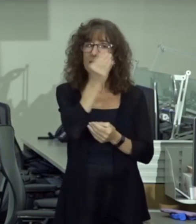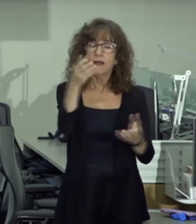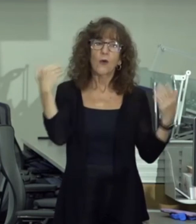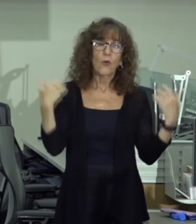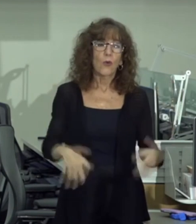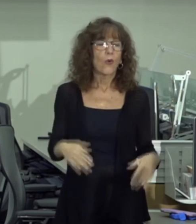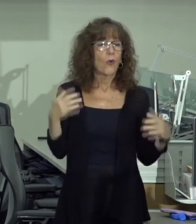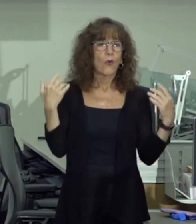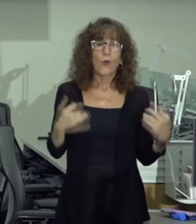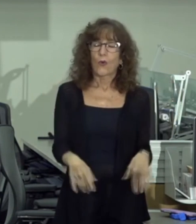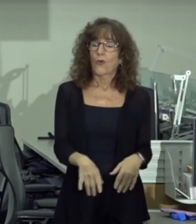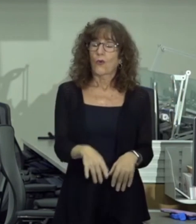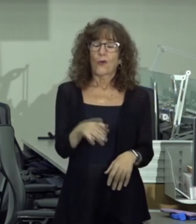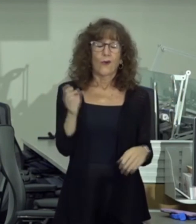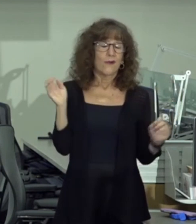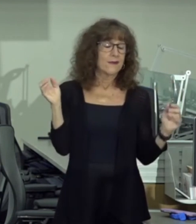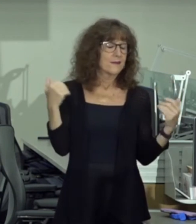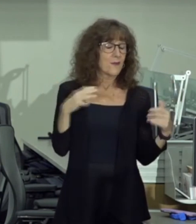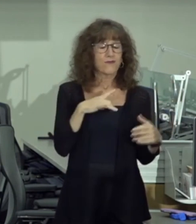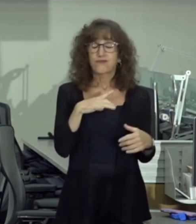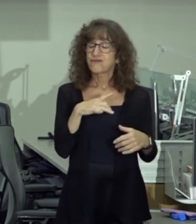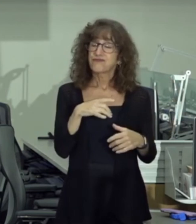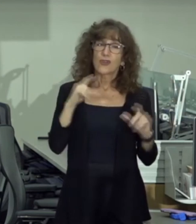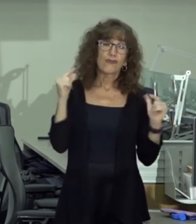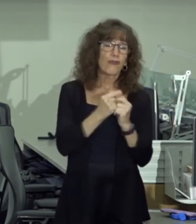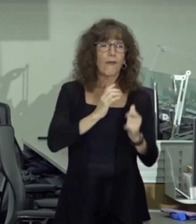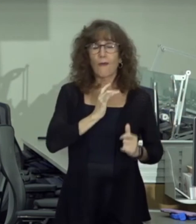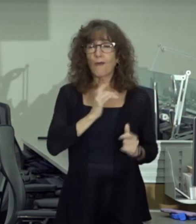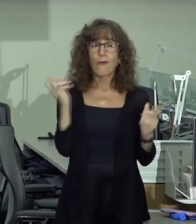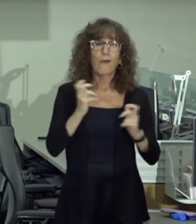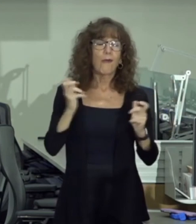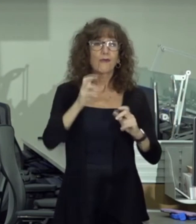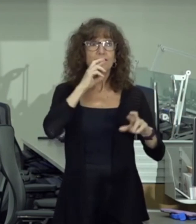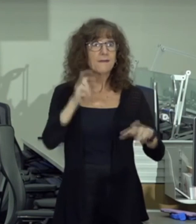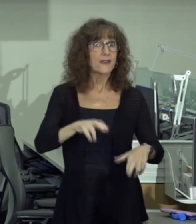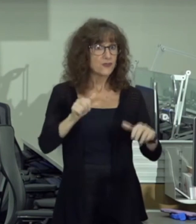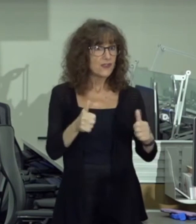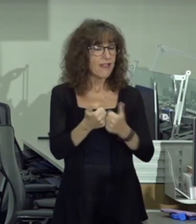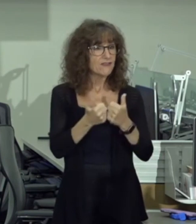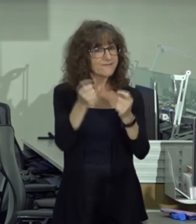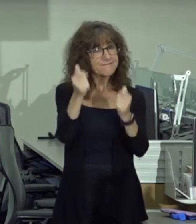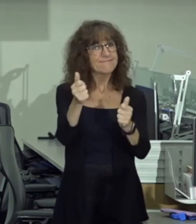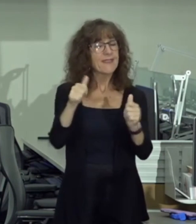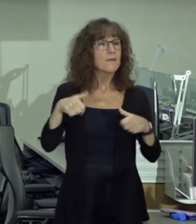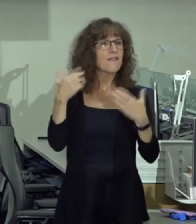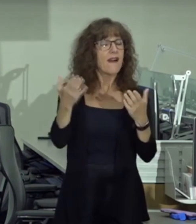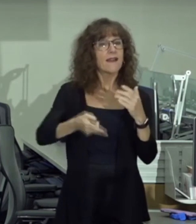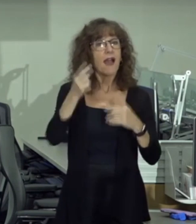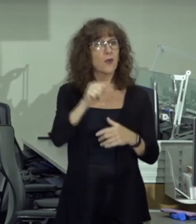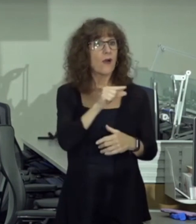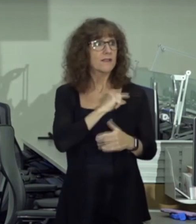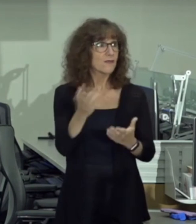is like no other. This is a dynamic group that can respond to challenges actually in real time and provide